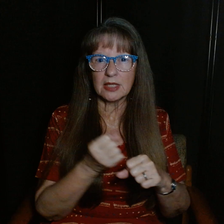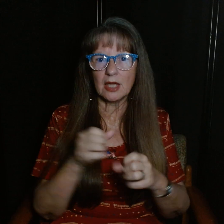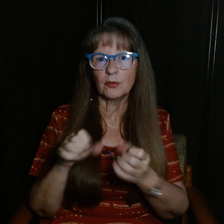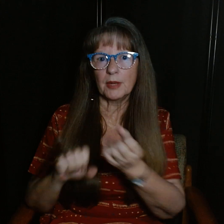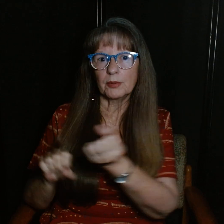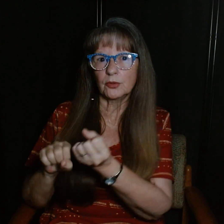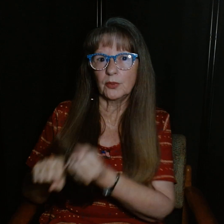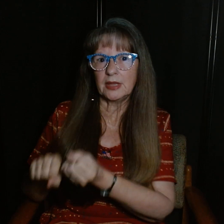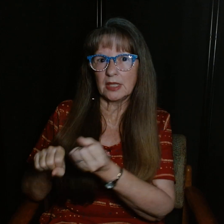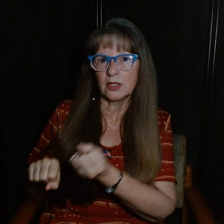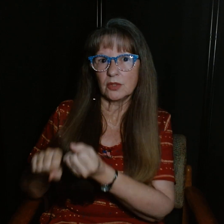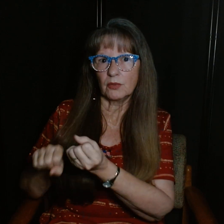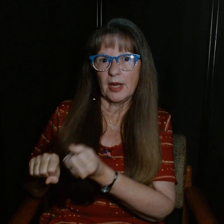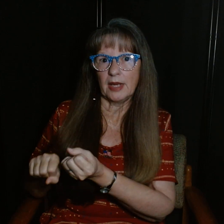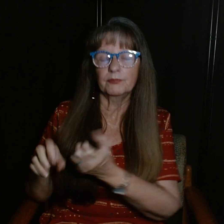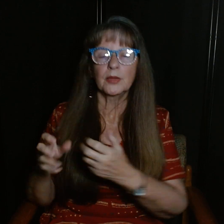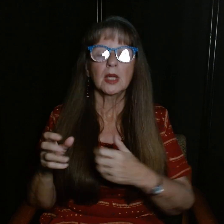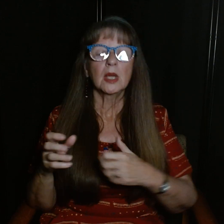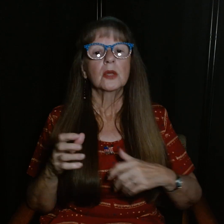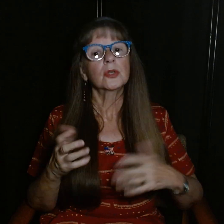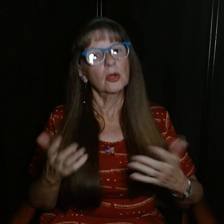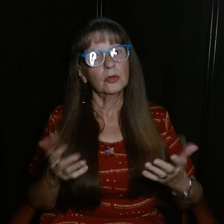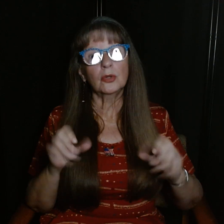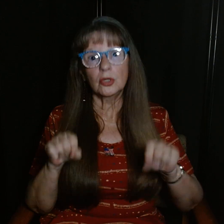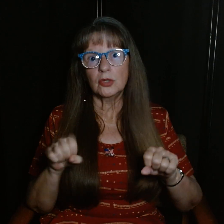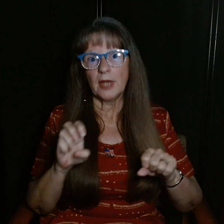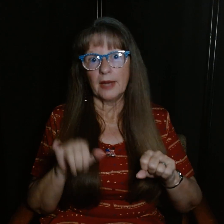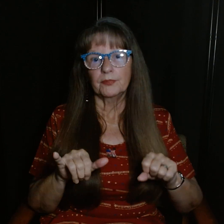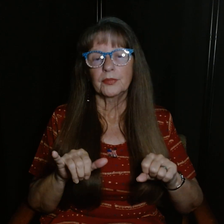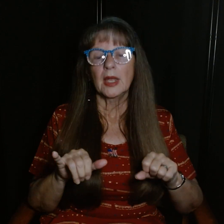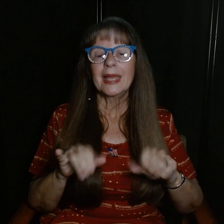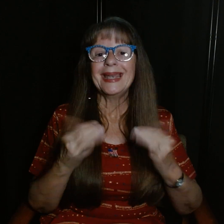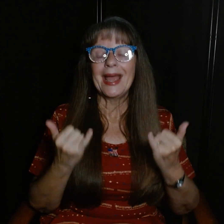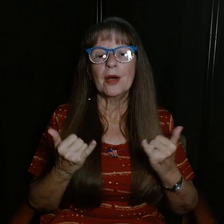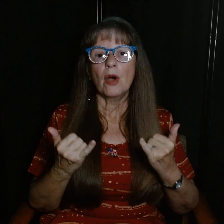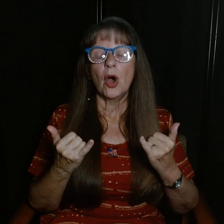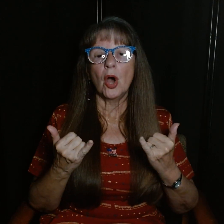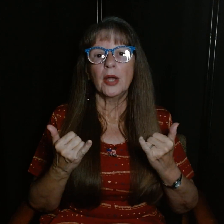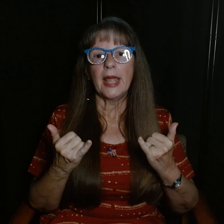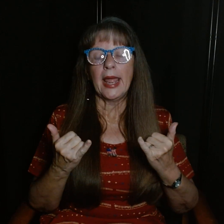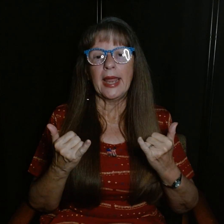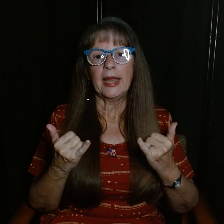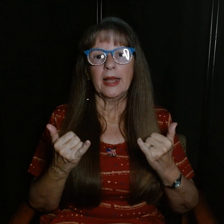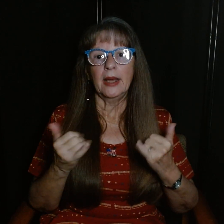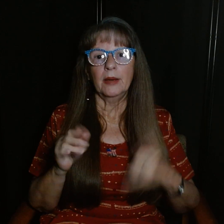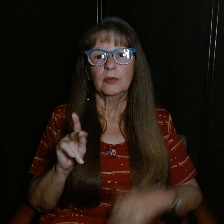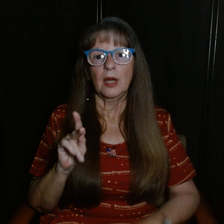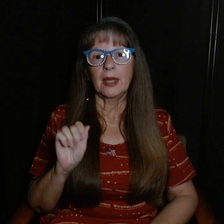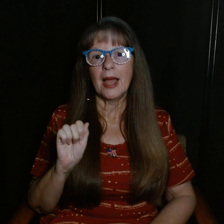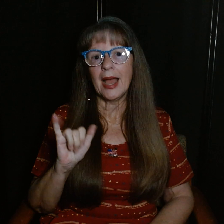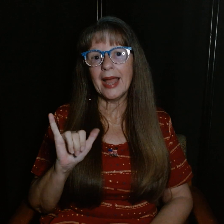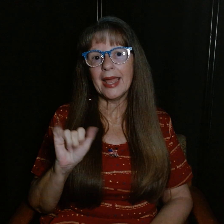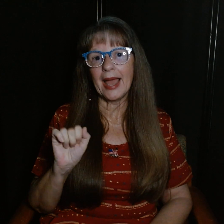other people are doing this, right? So you could do that. Now on a